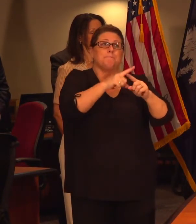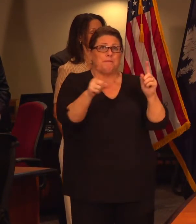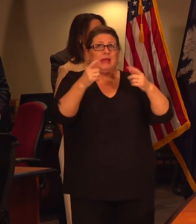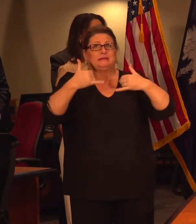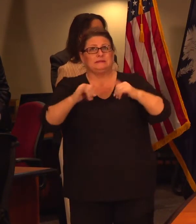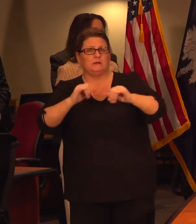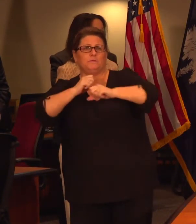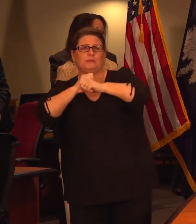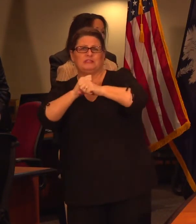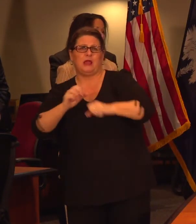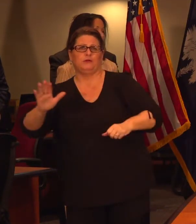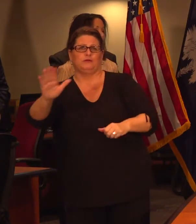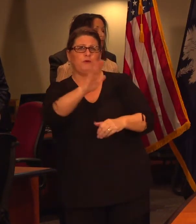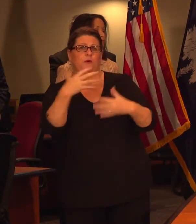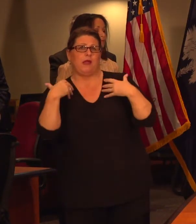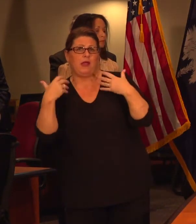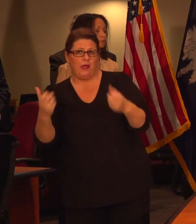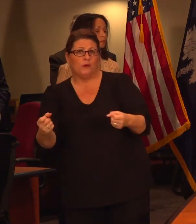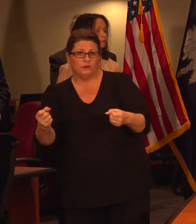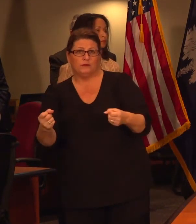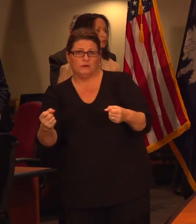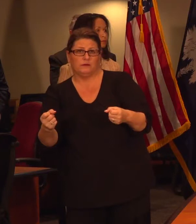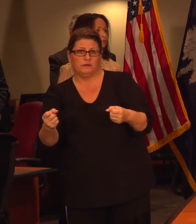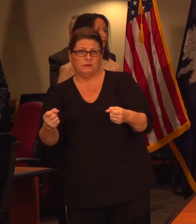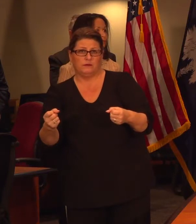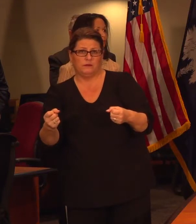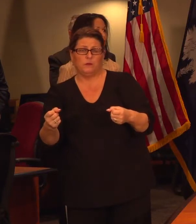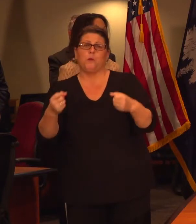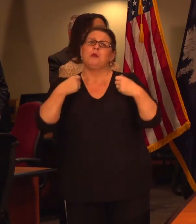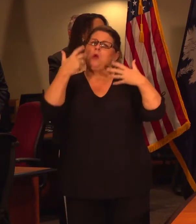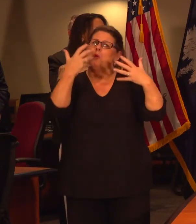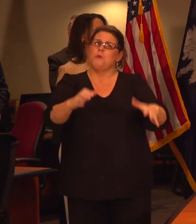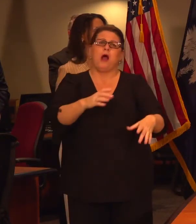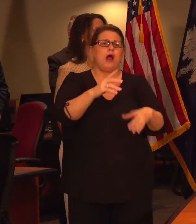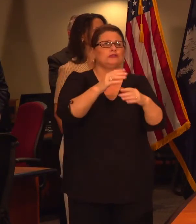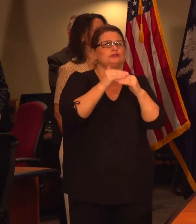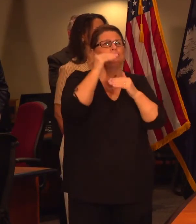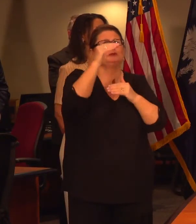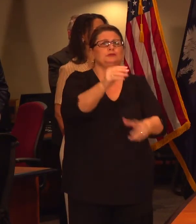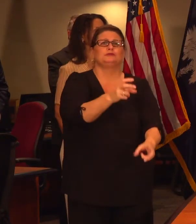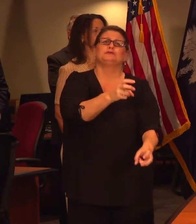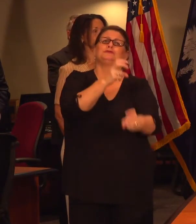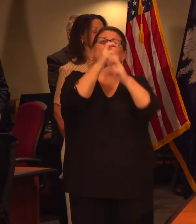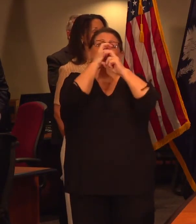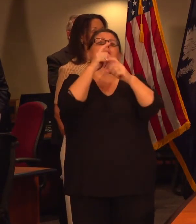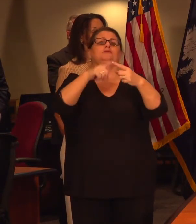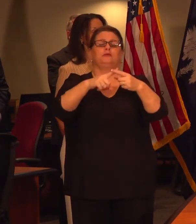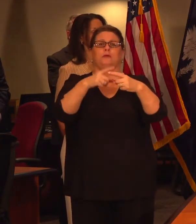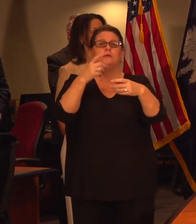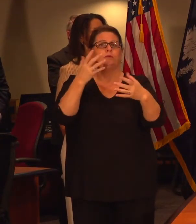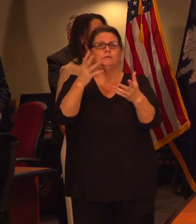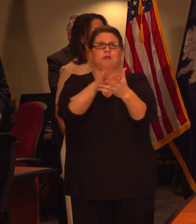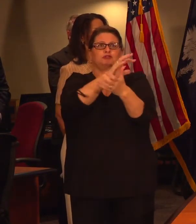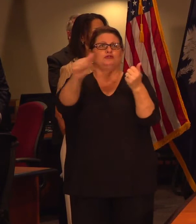of the people that we know is protecting their health, without going beyond that and destroying more that we are protecting,